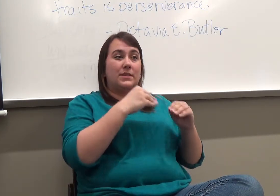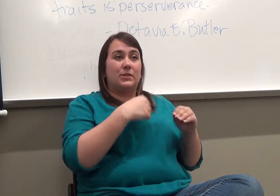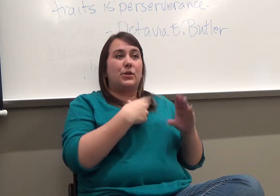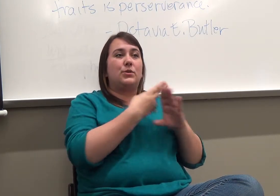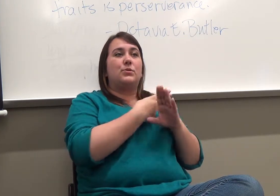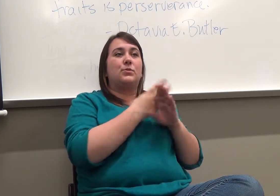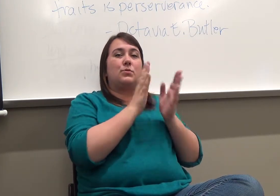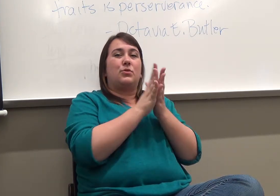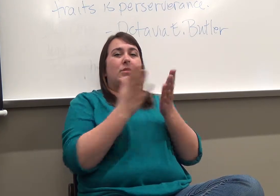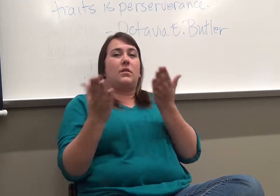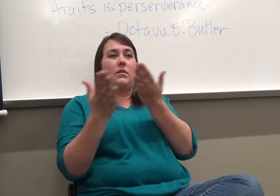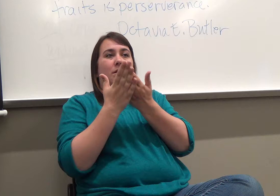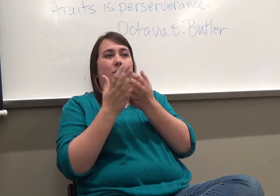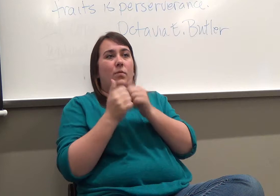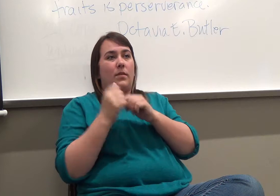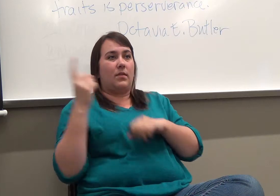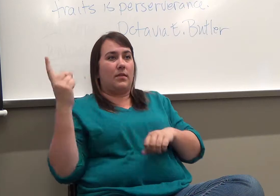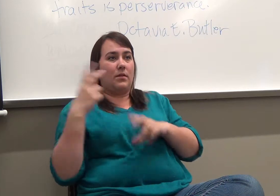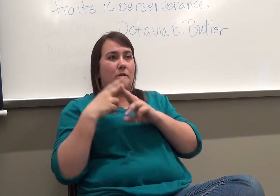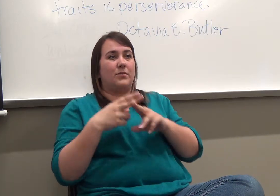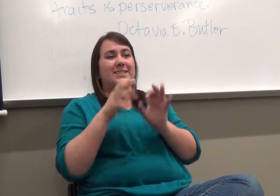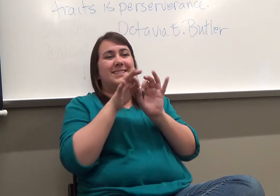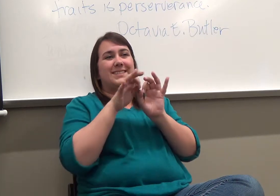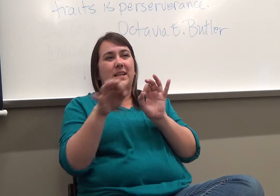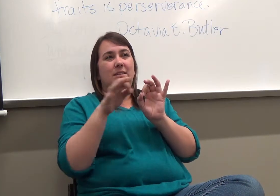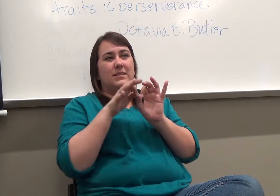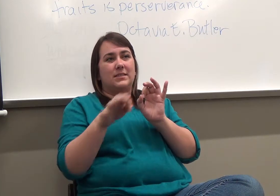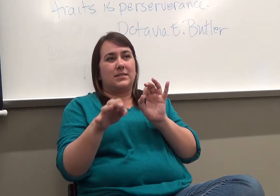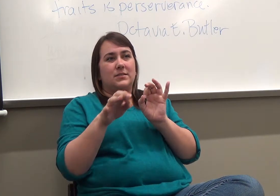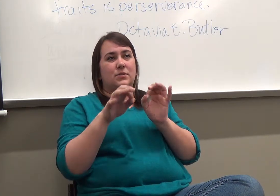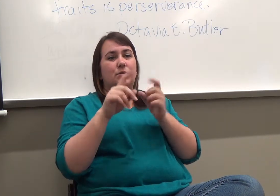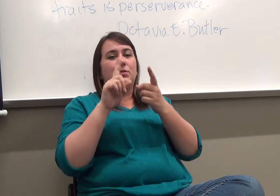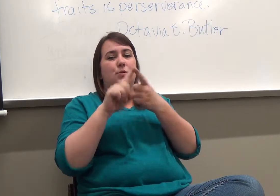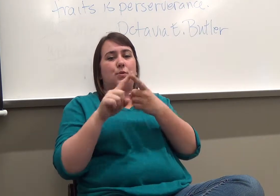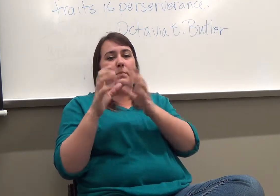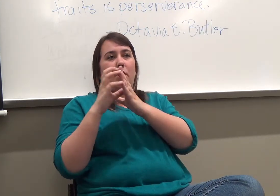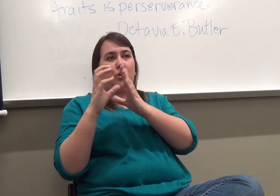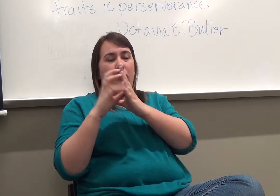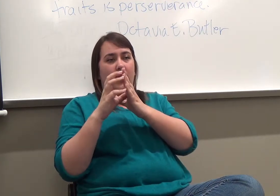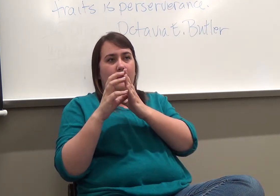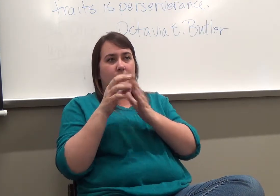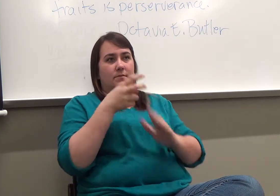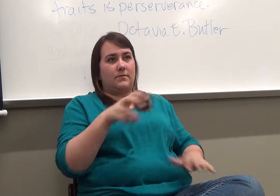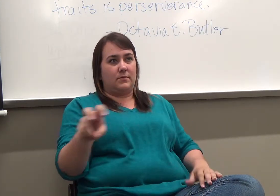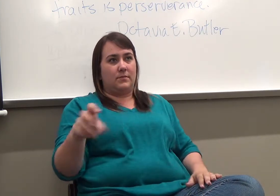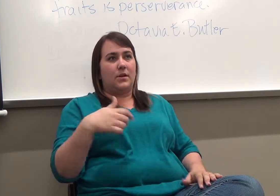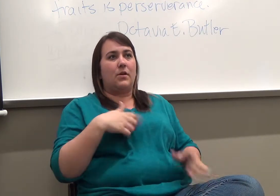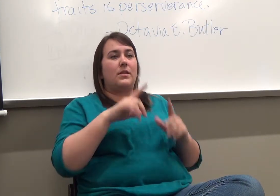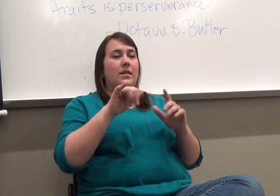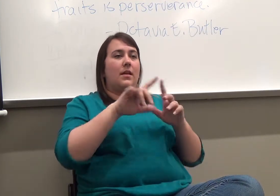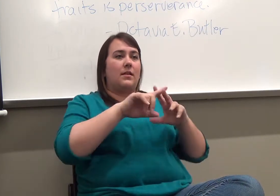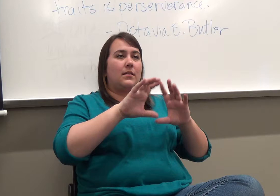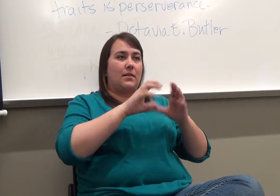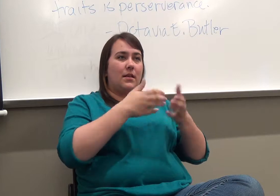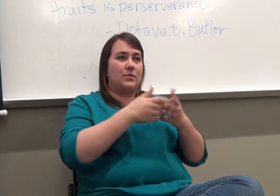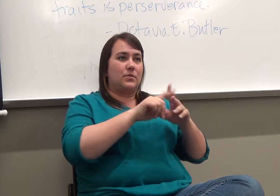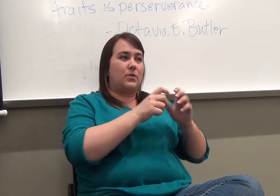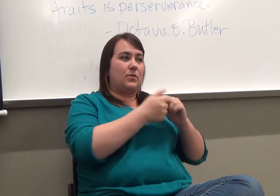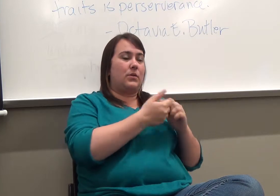book to this that is called Sentences to Paragraphs. So in that class, we're really working on